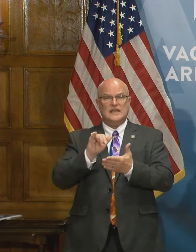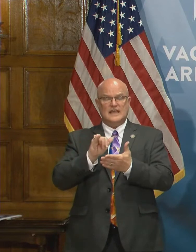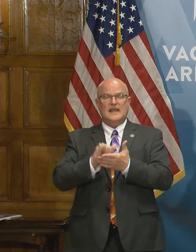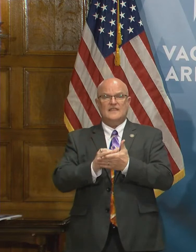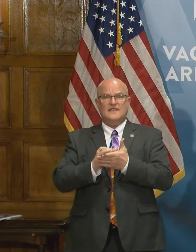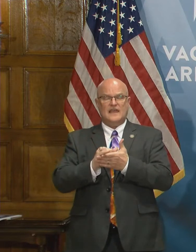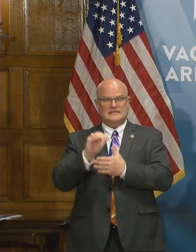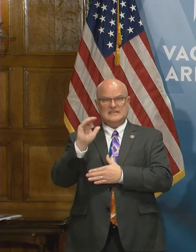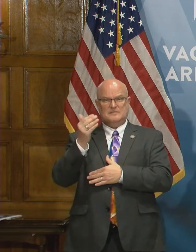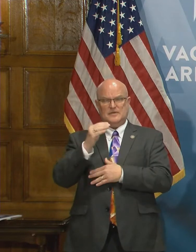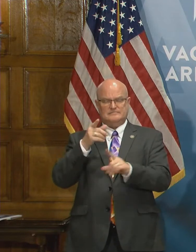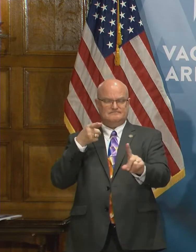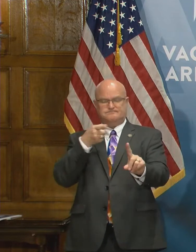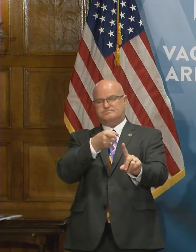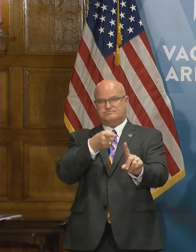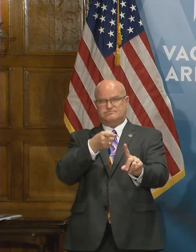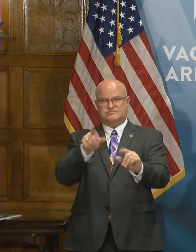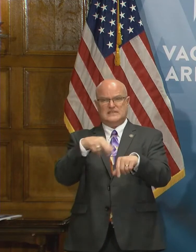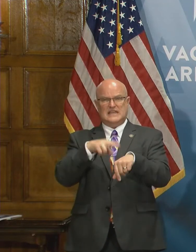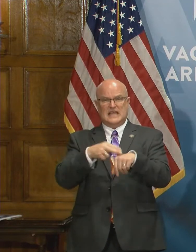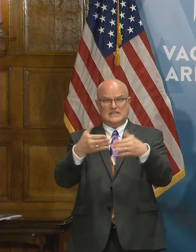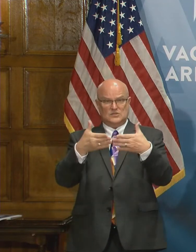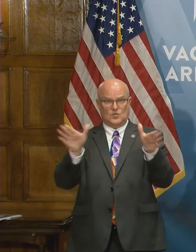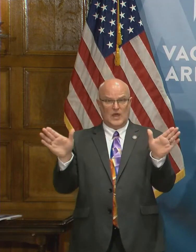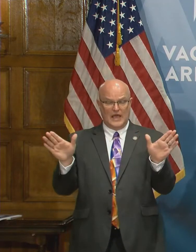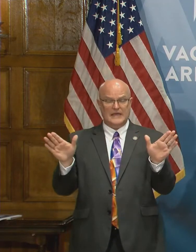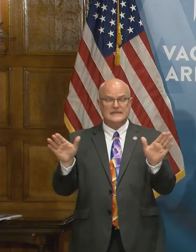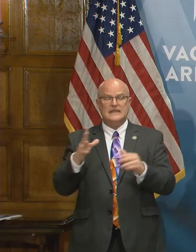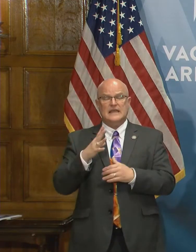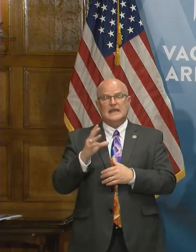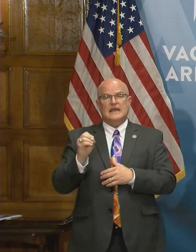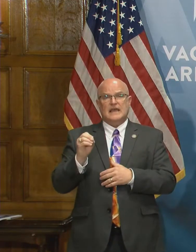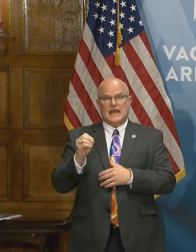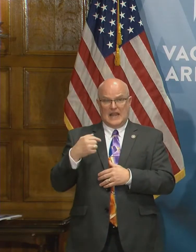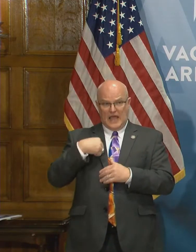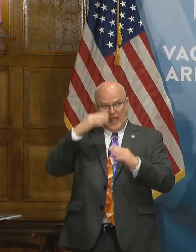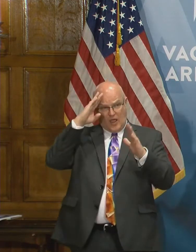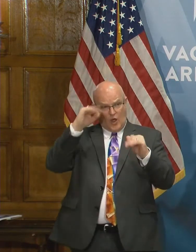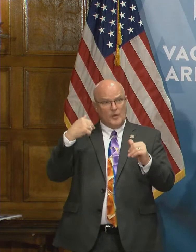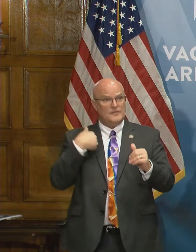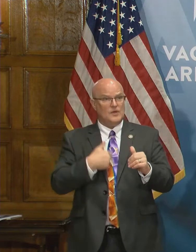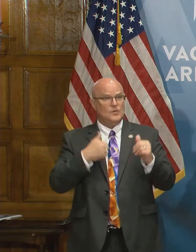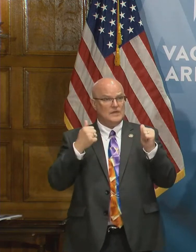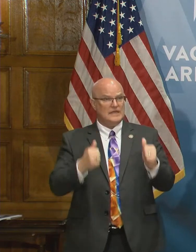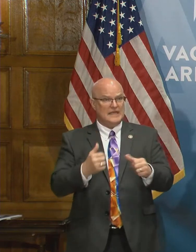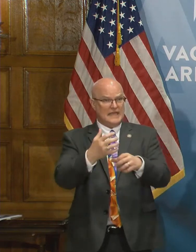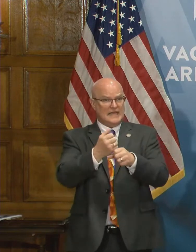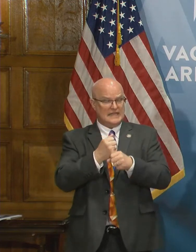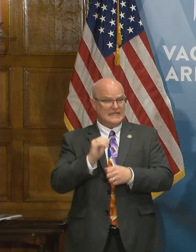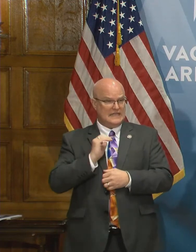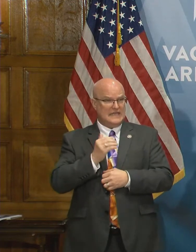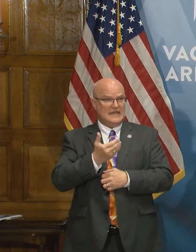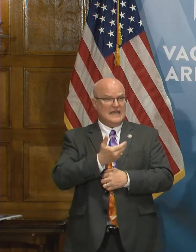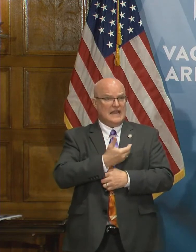been apparently the target of this nationwide. And I hope that we can get our